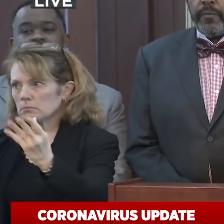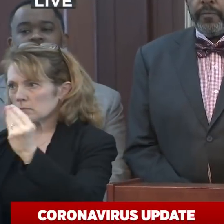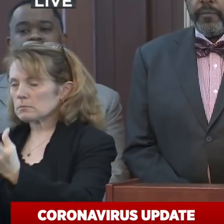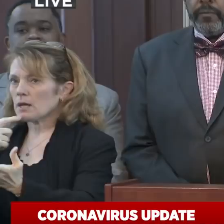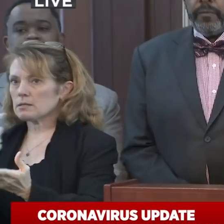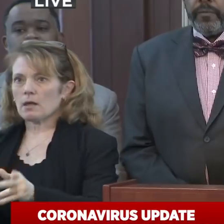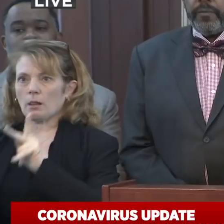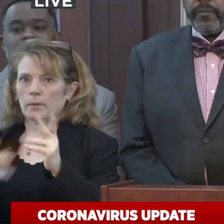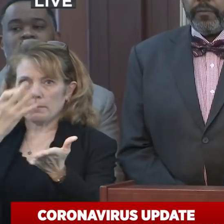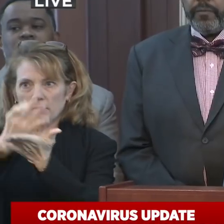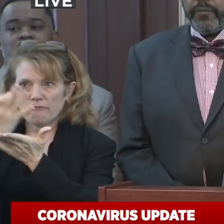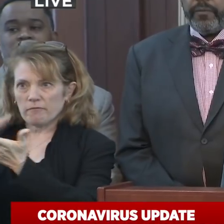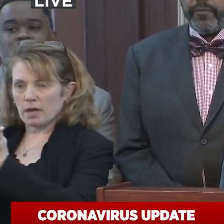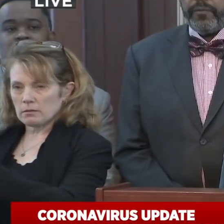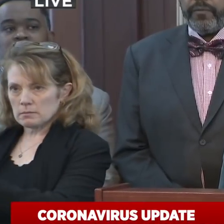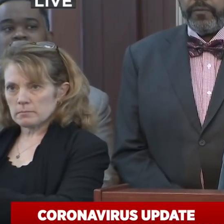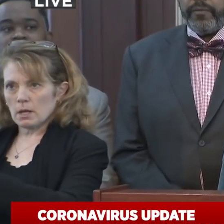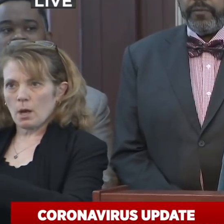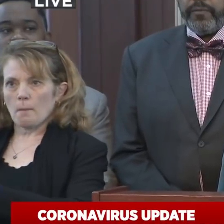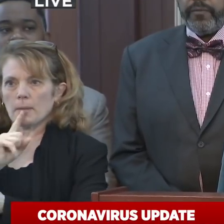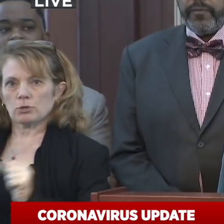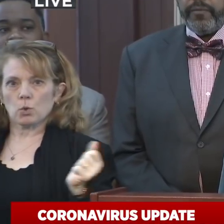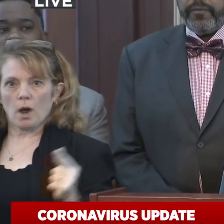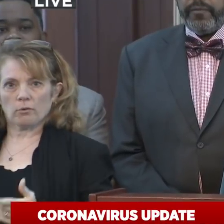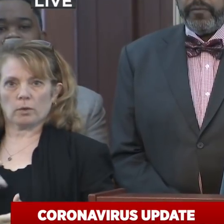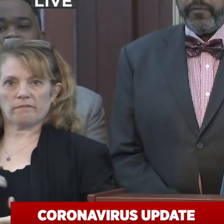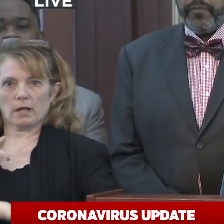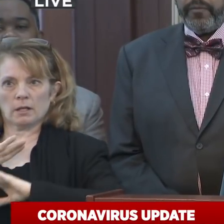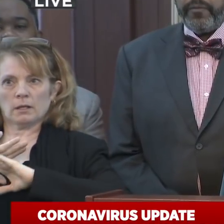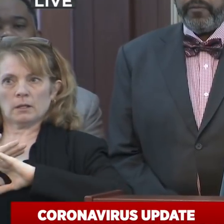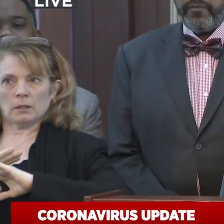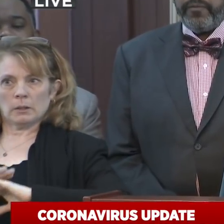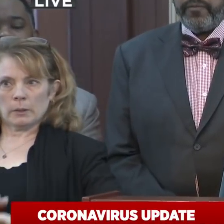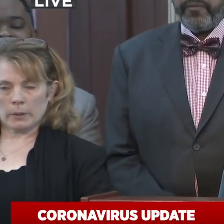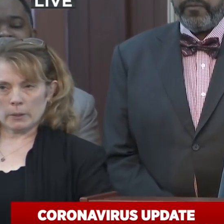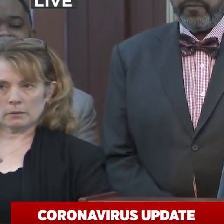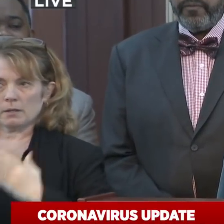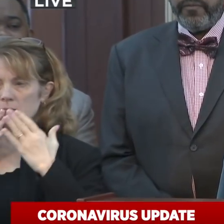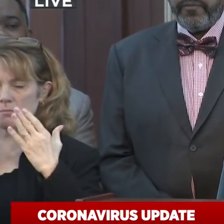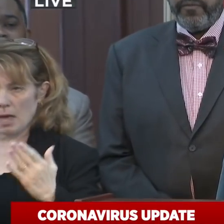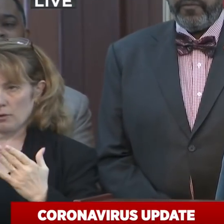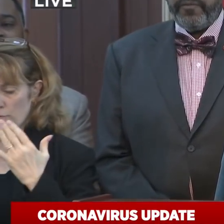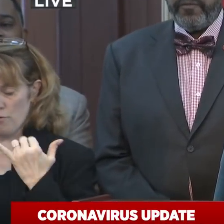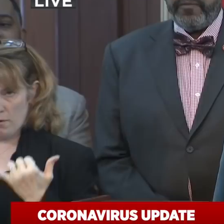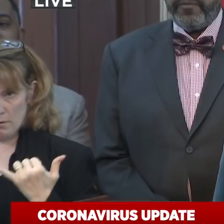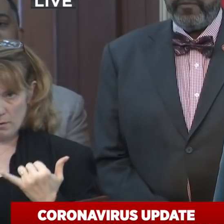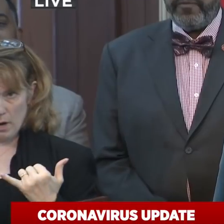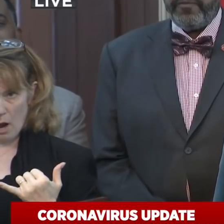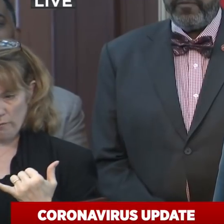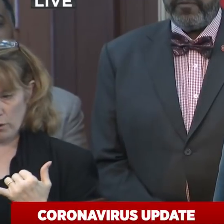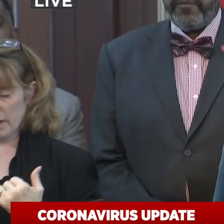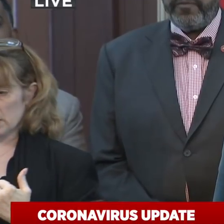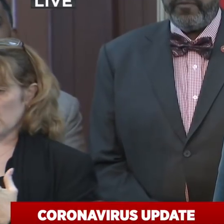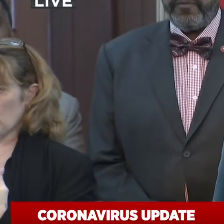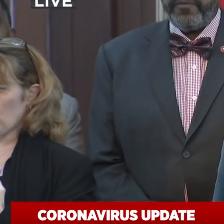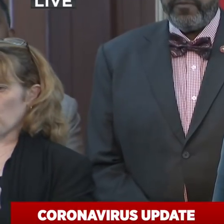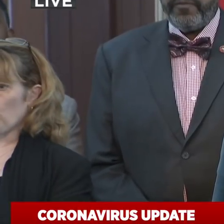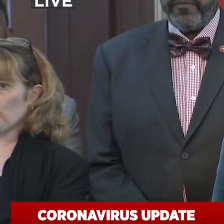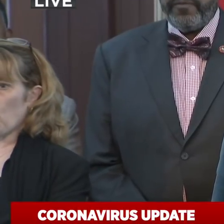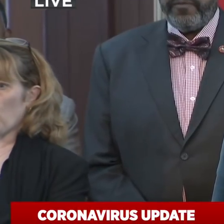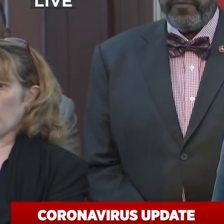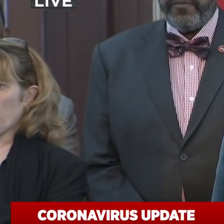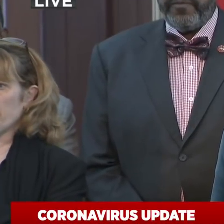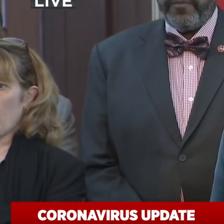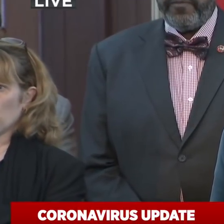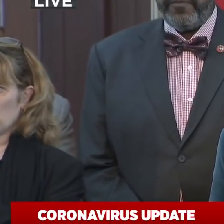out, reassuring people, and keeping them calm. So I want to thank them for what they're doing during this coronavirus outbreak and also